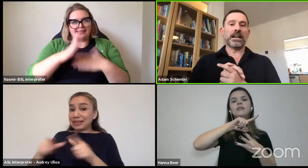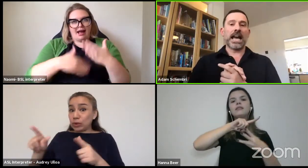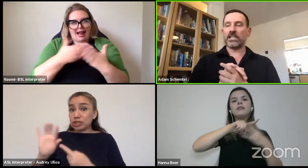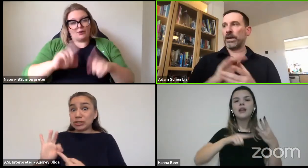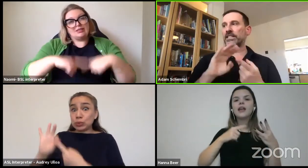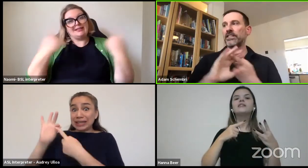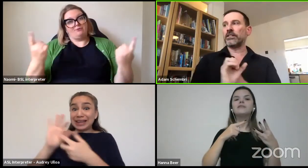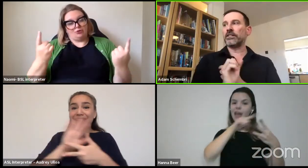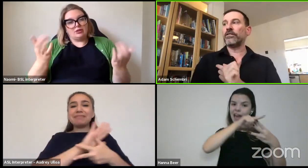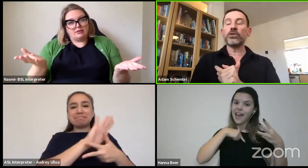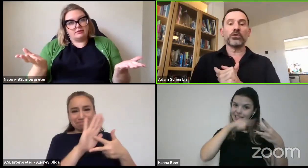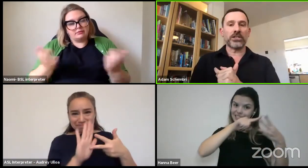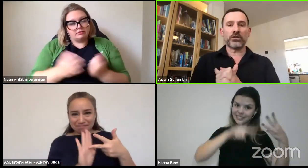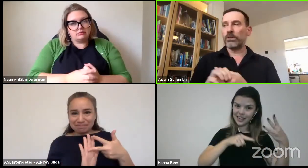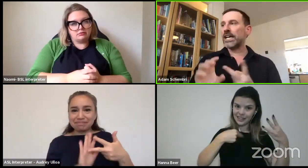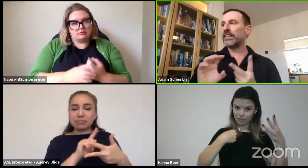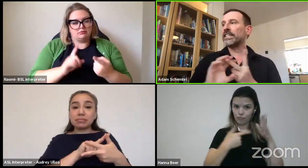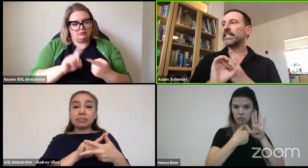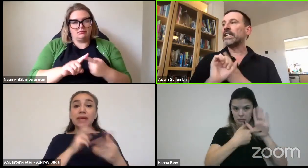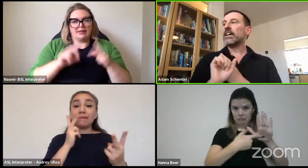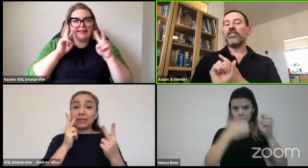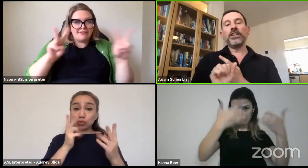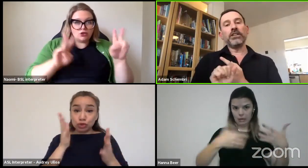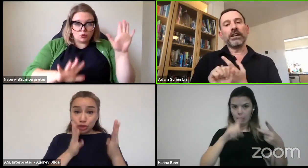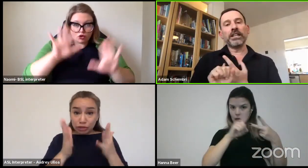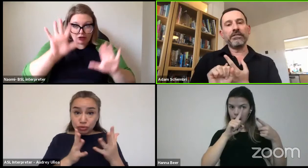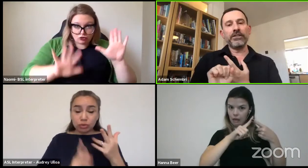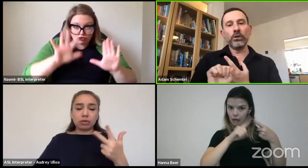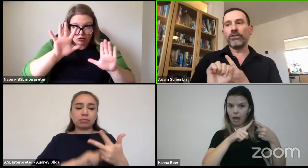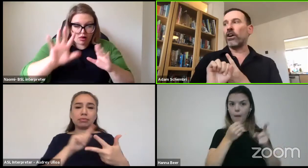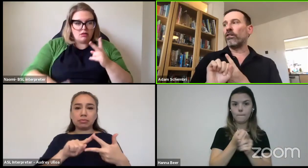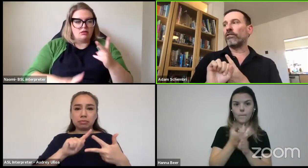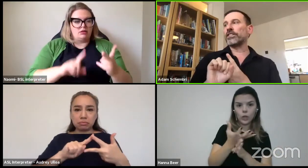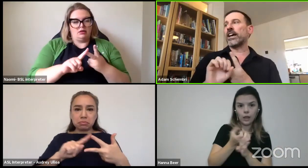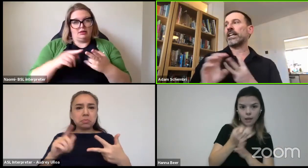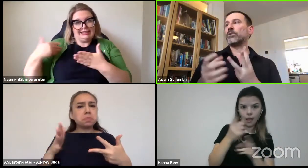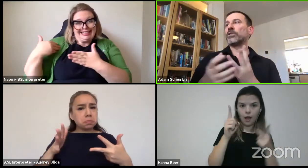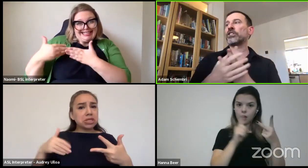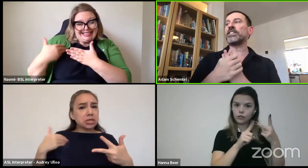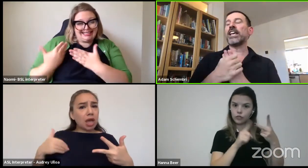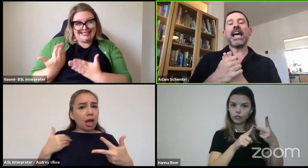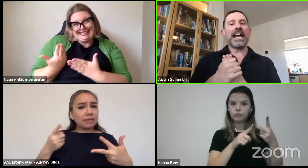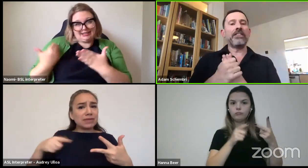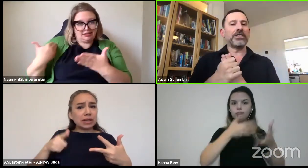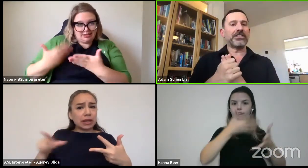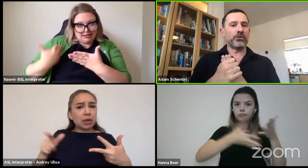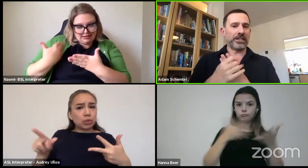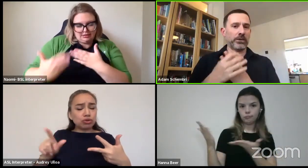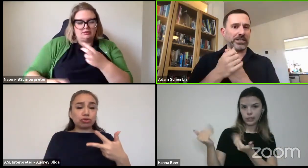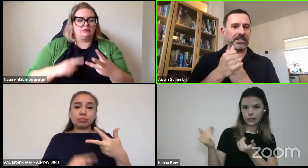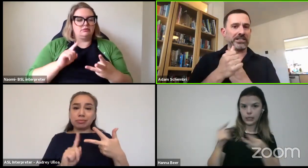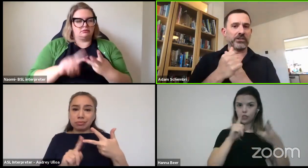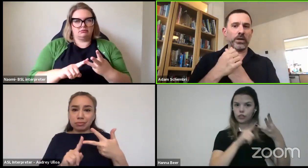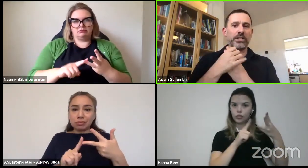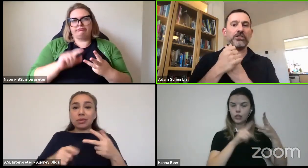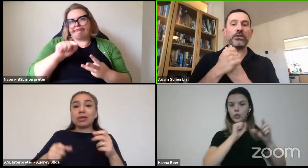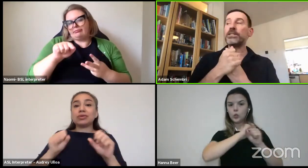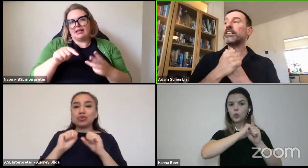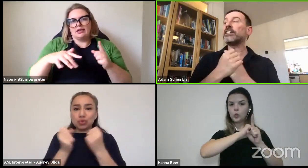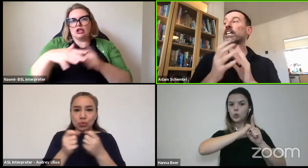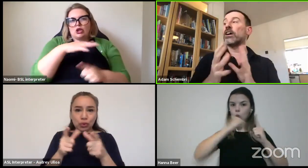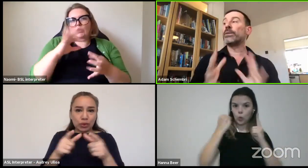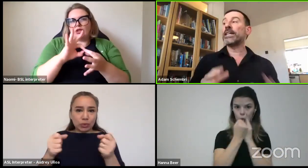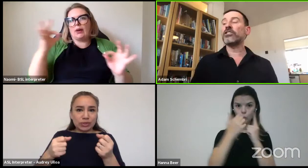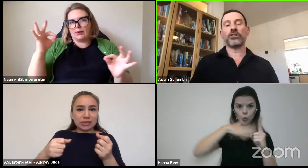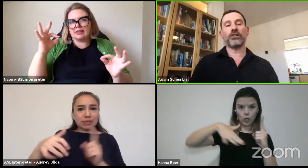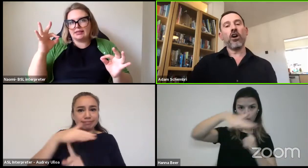three aspects: the visual gestural modality, the relative youth of sign languages, and the sociolinguistic situation. The